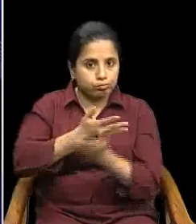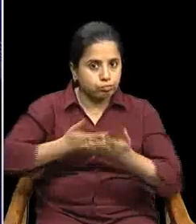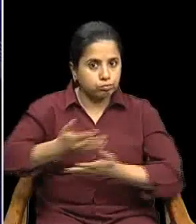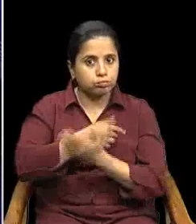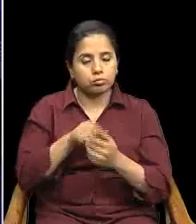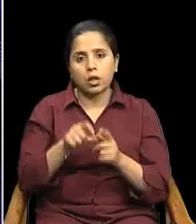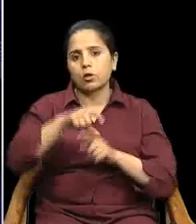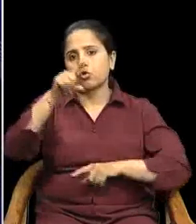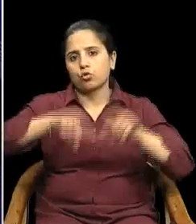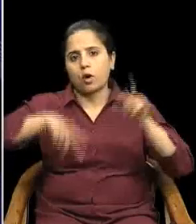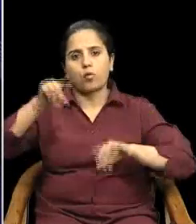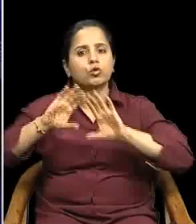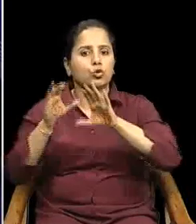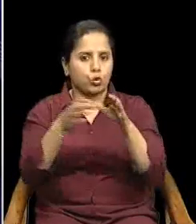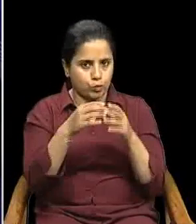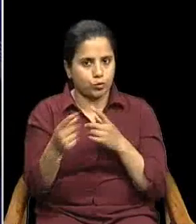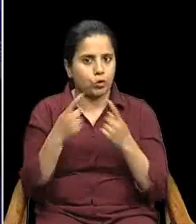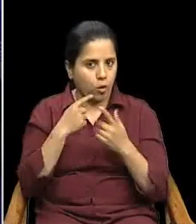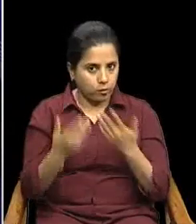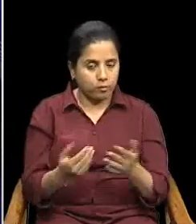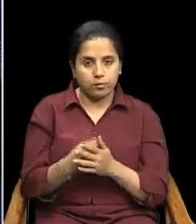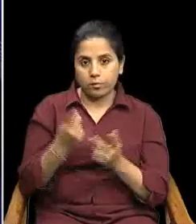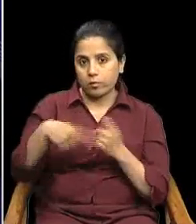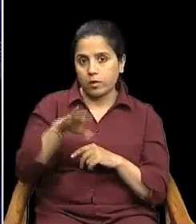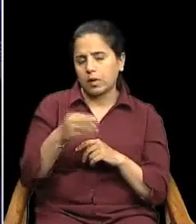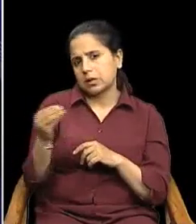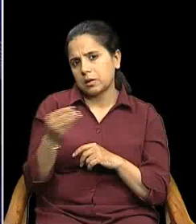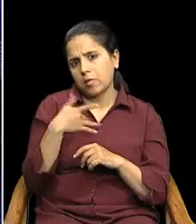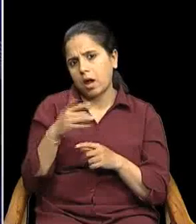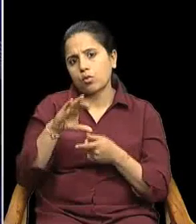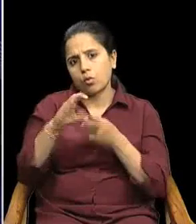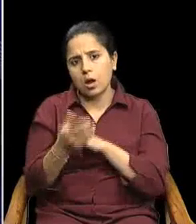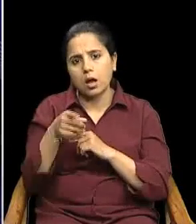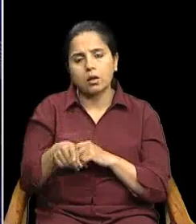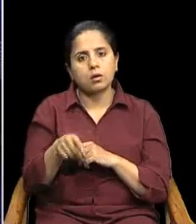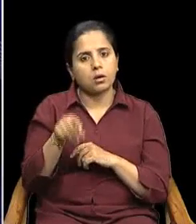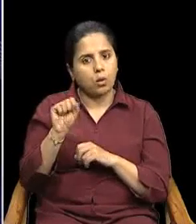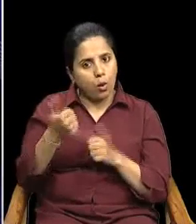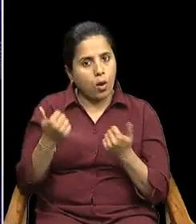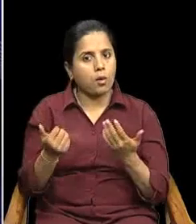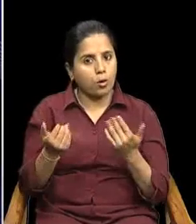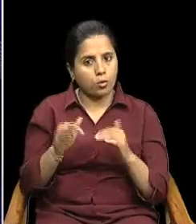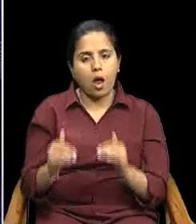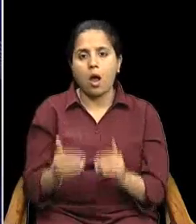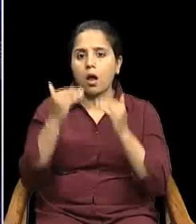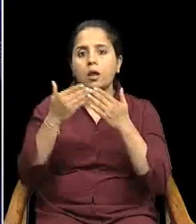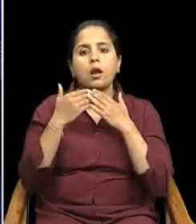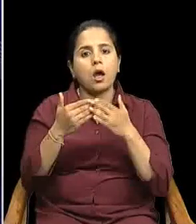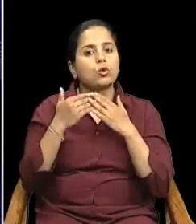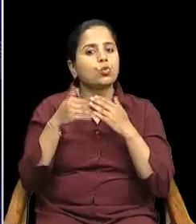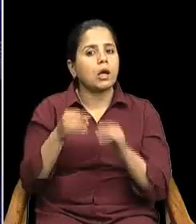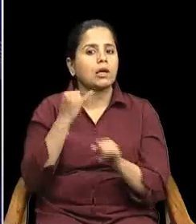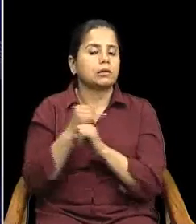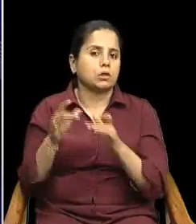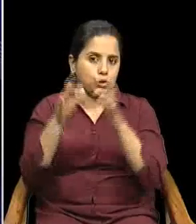a diverse group, to have some cultural meets in the higher education